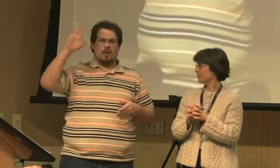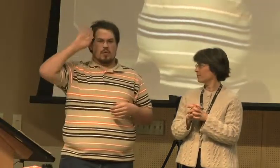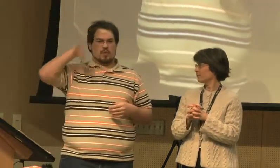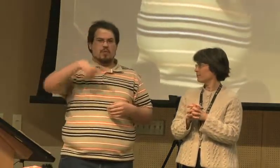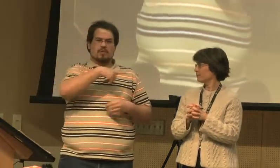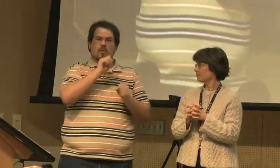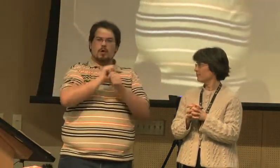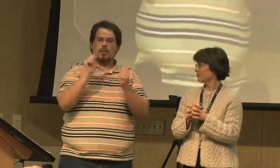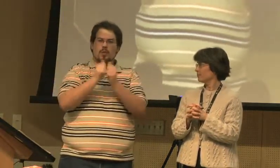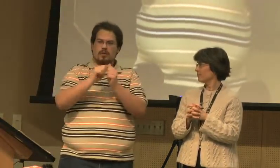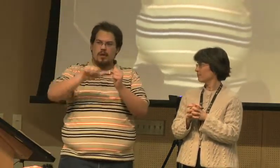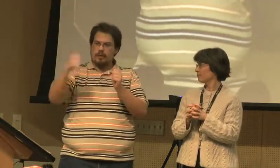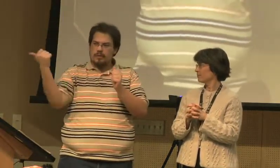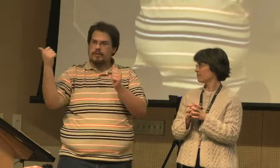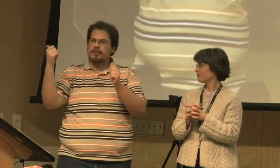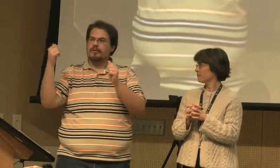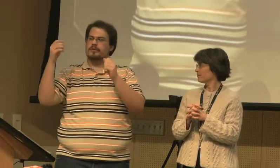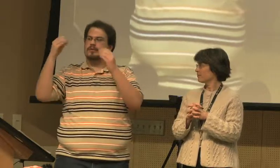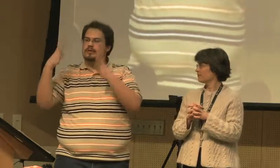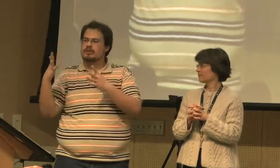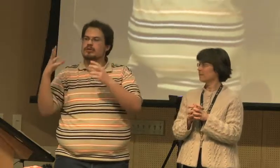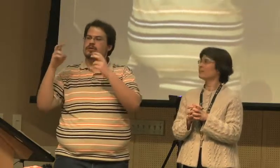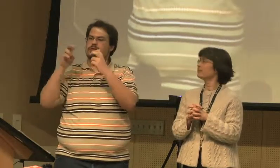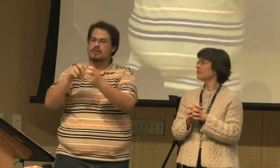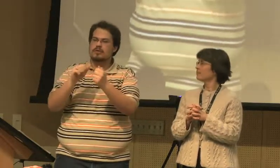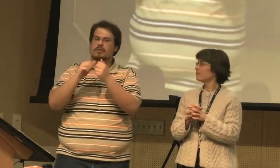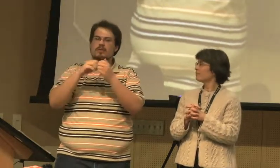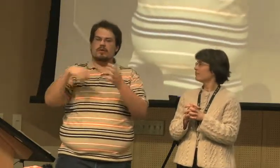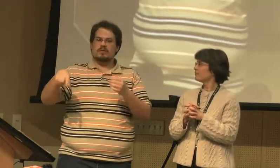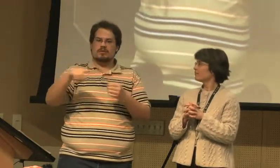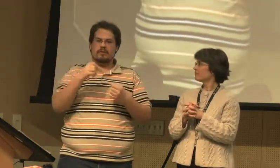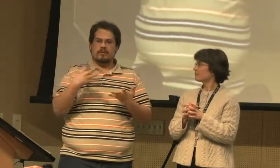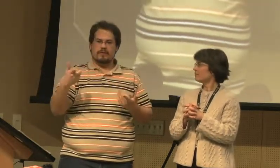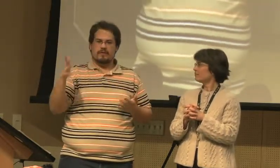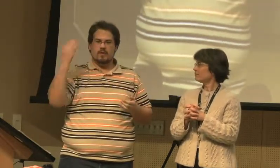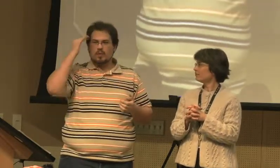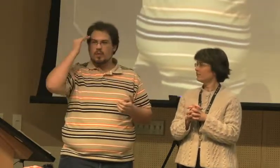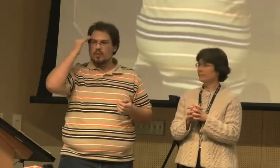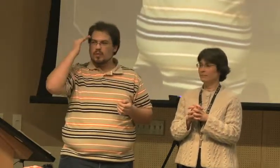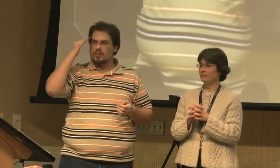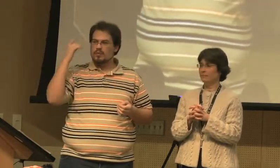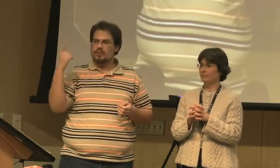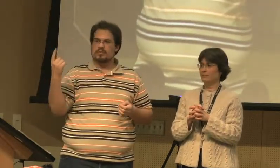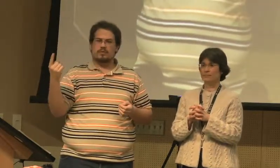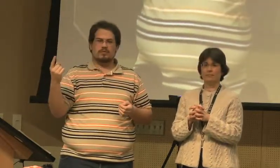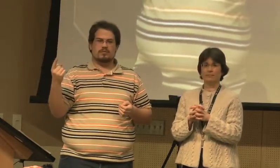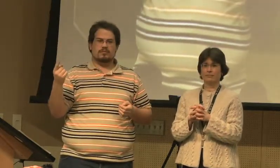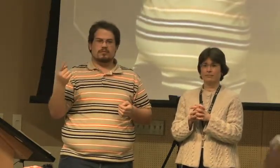I'm just curious, how many of you have actually worked with Dr. Schmitz or somebody else in